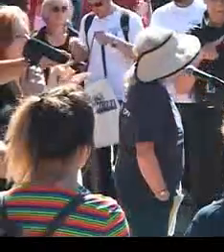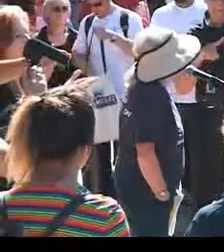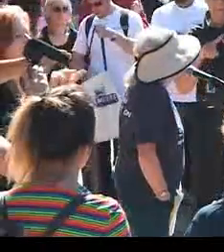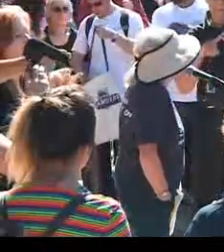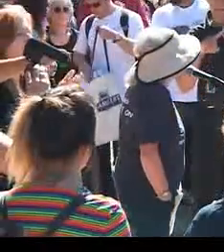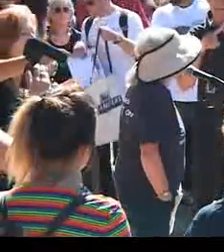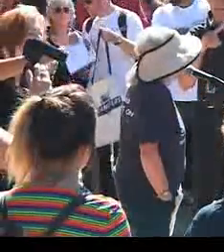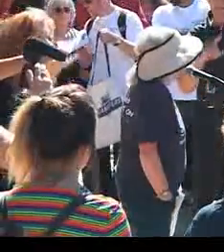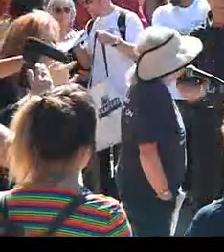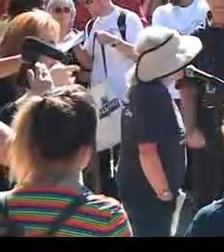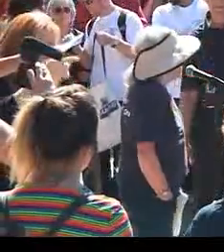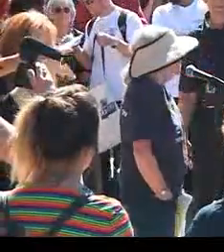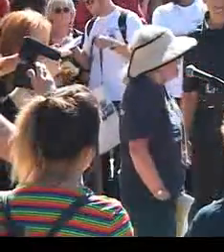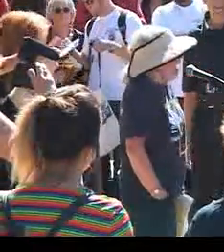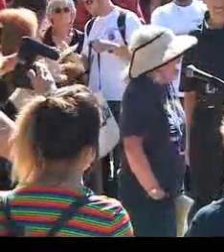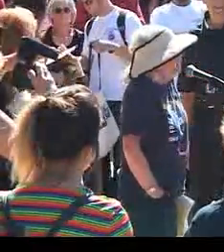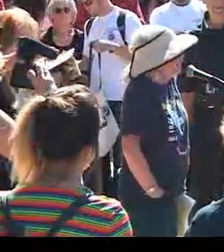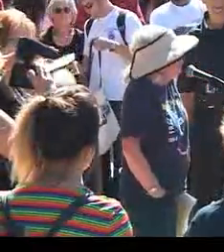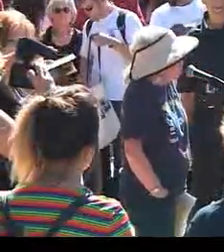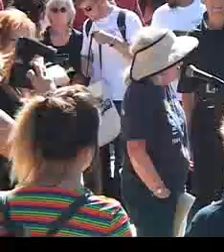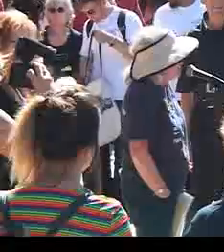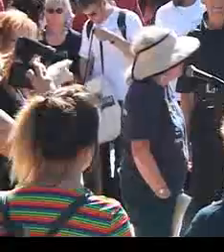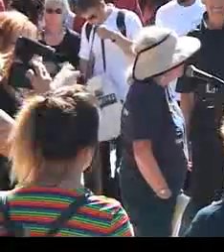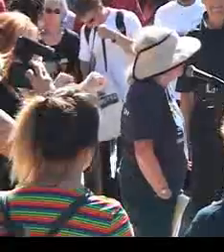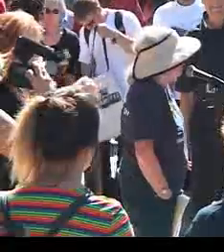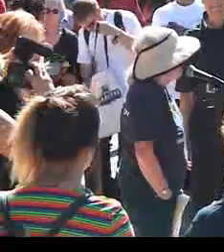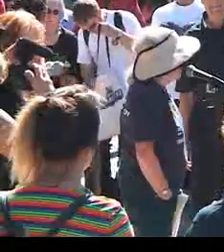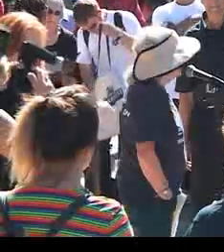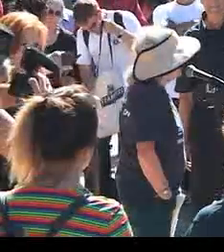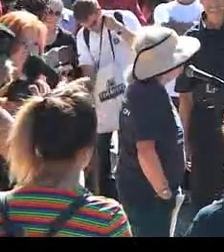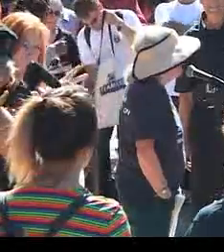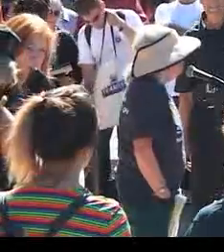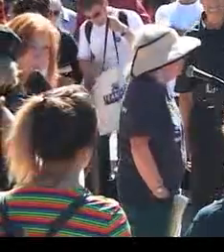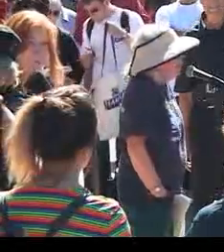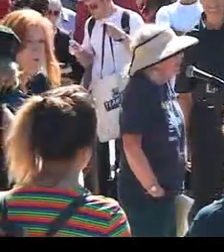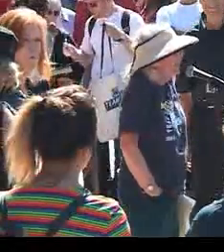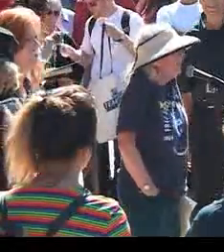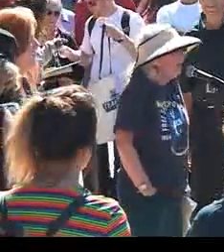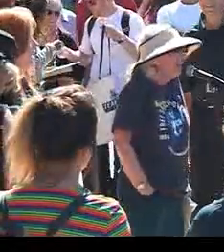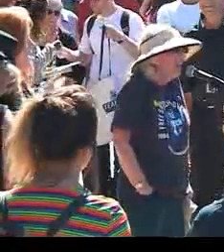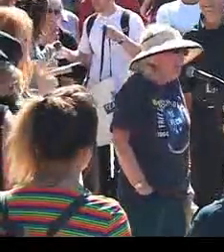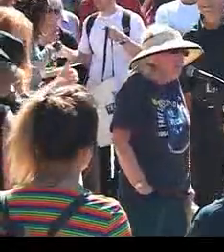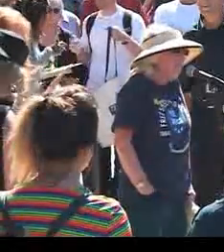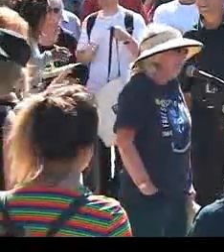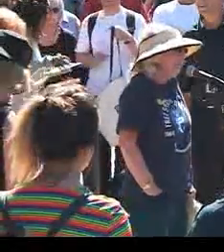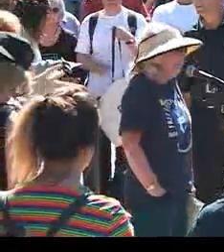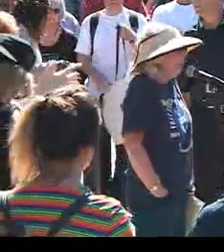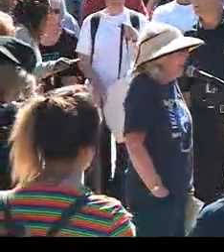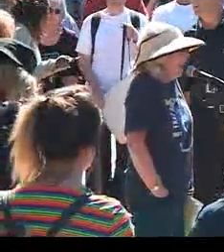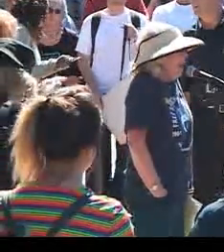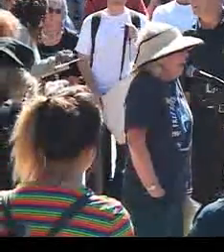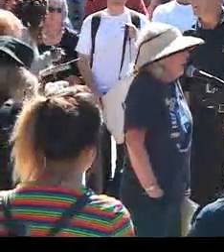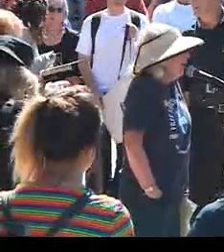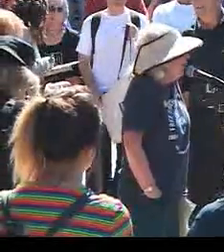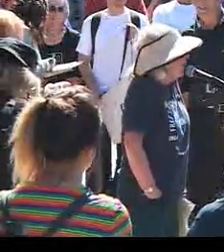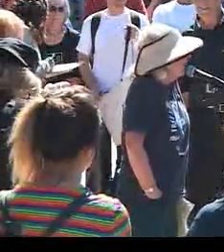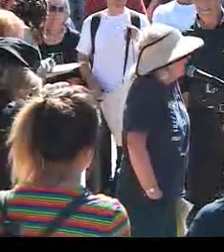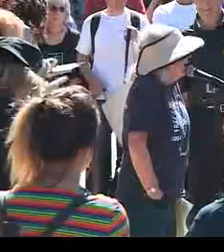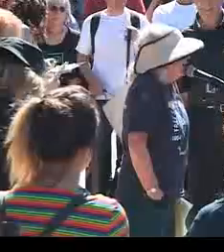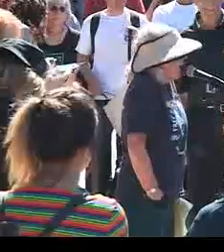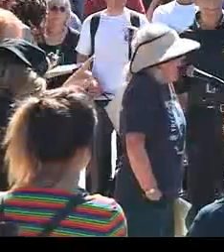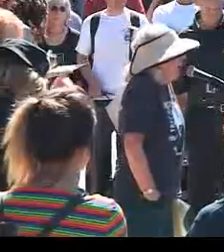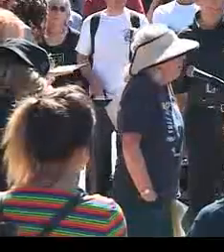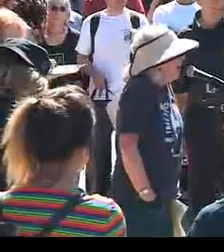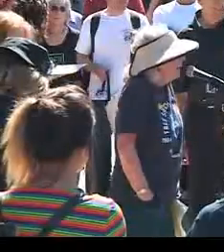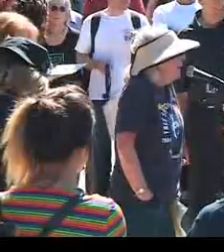called to remind them of that, and to remind them of the fact that people were leaving from